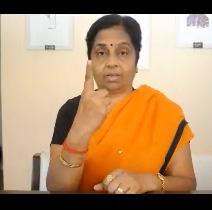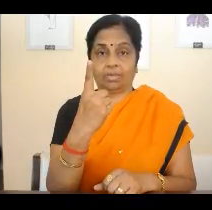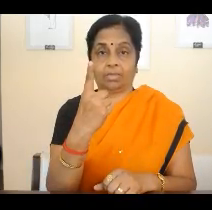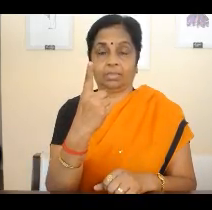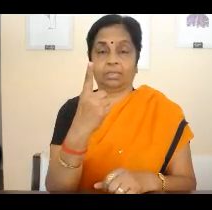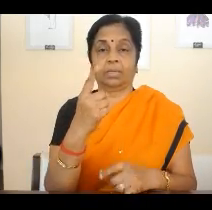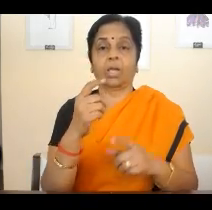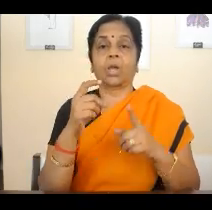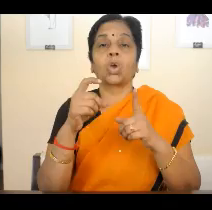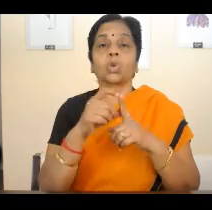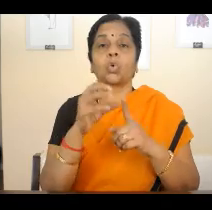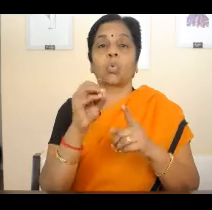dwarfism,